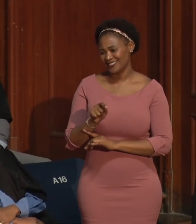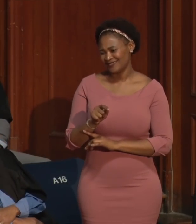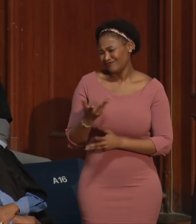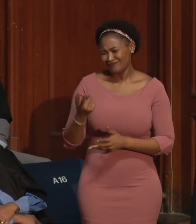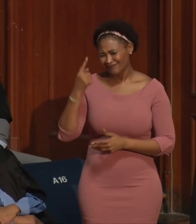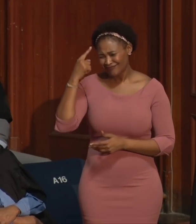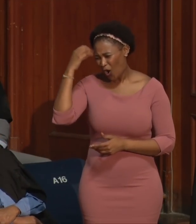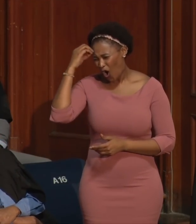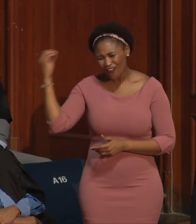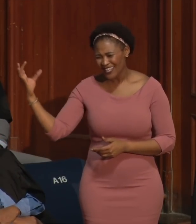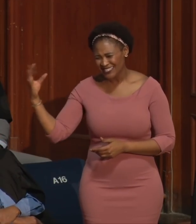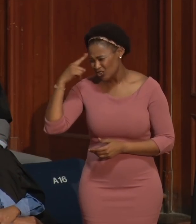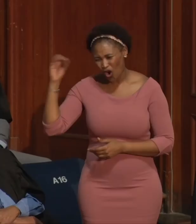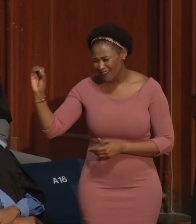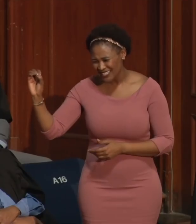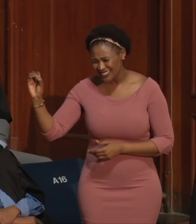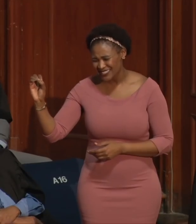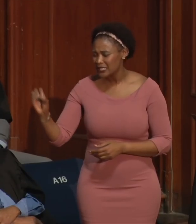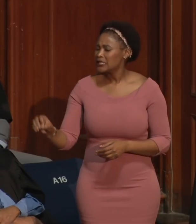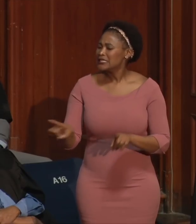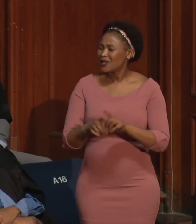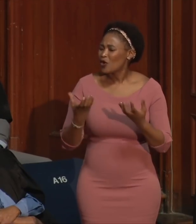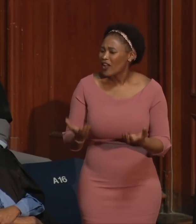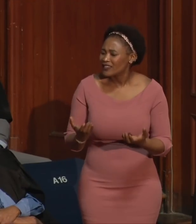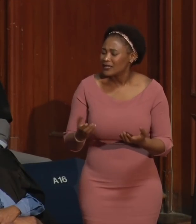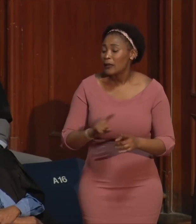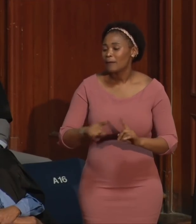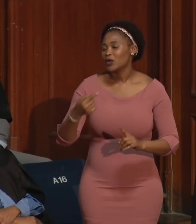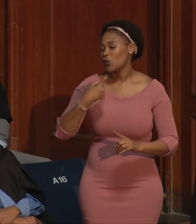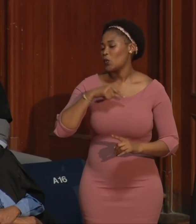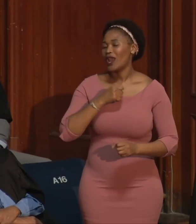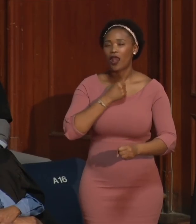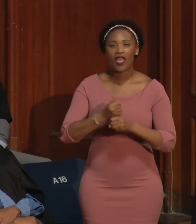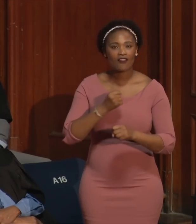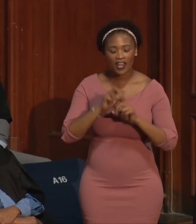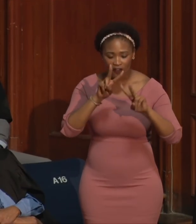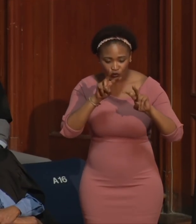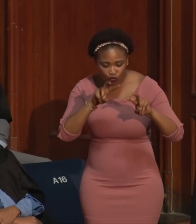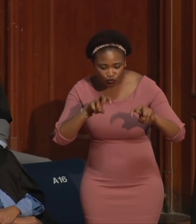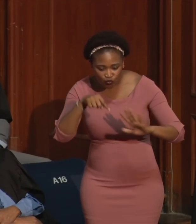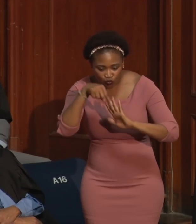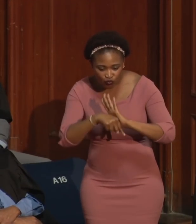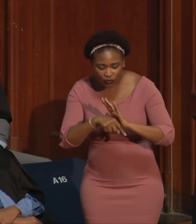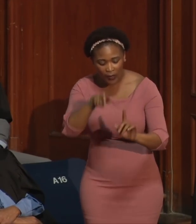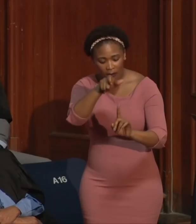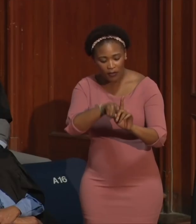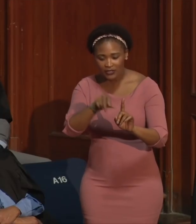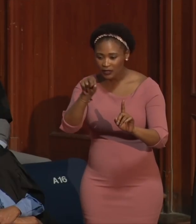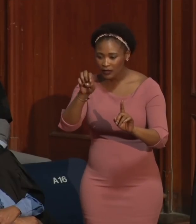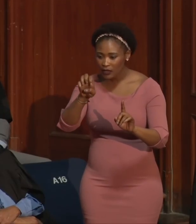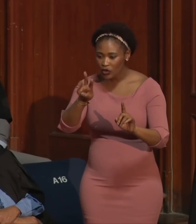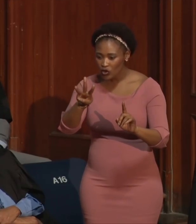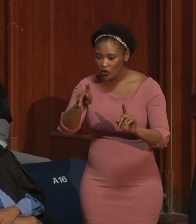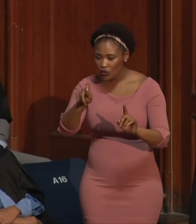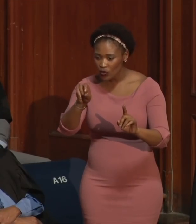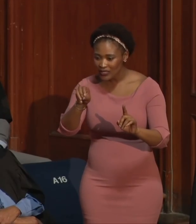us, like gravity is today, but we don't study it so much. And until Newton defined gravity, we also didn't know